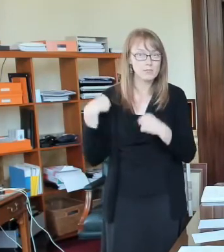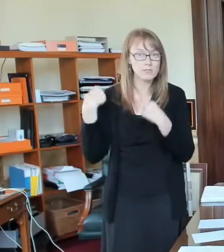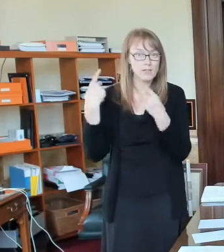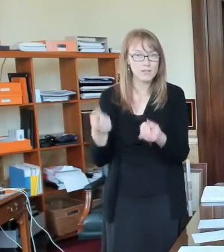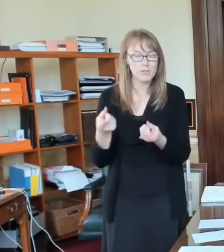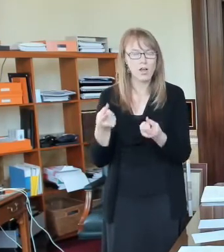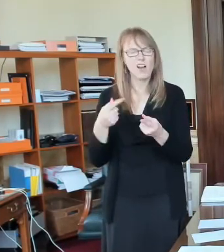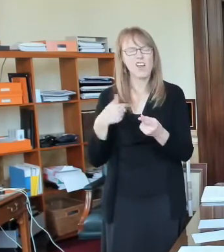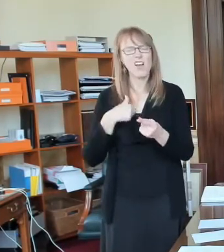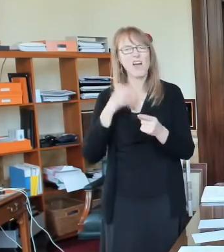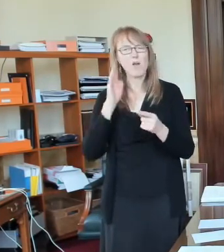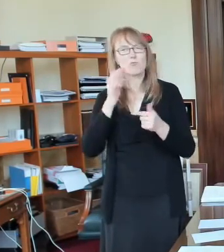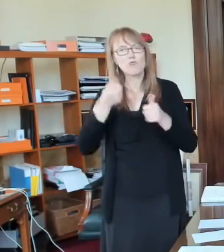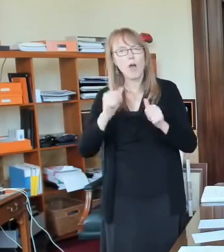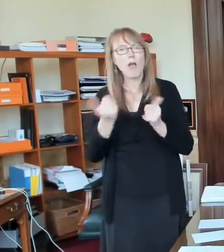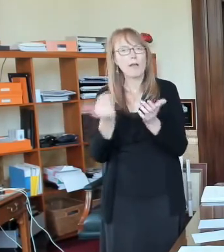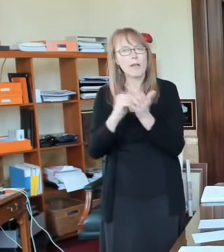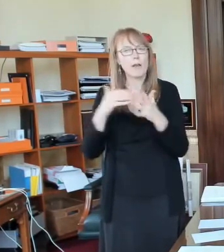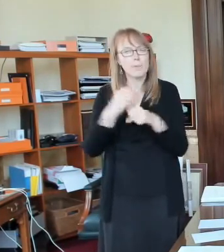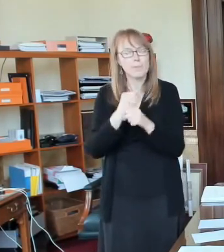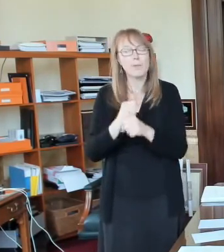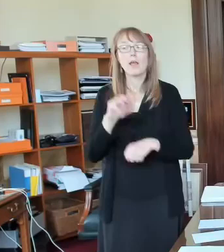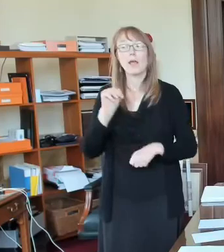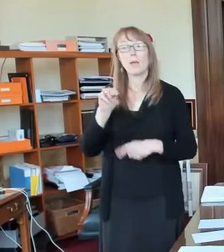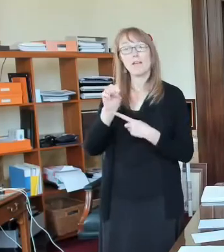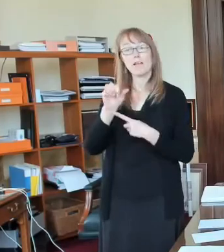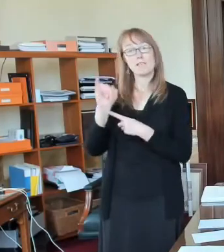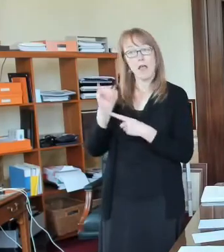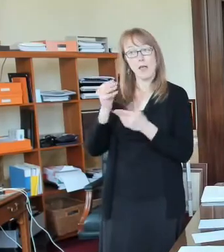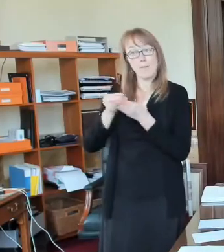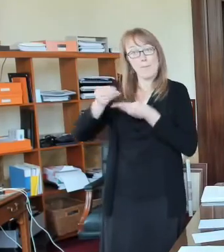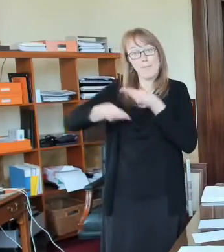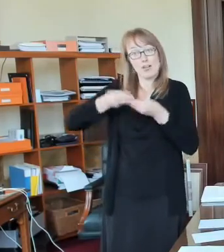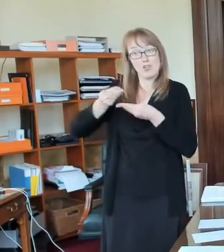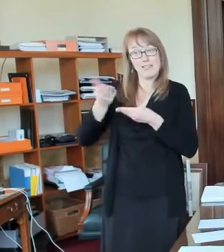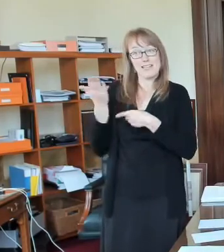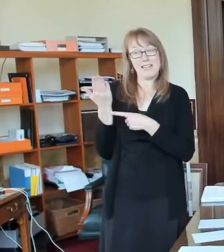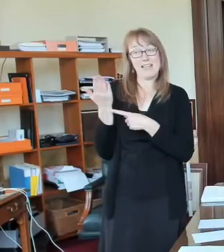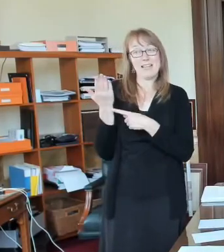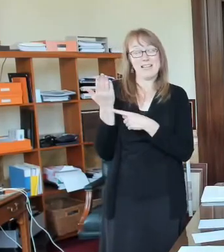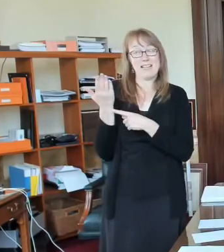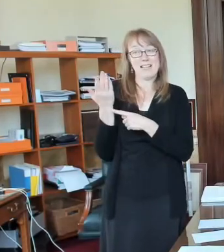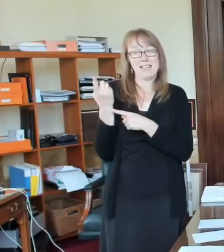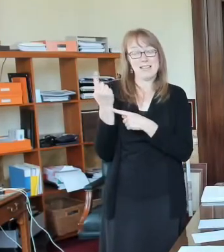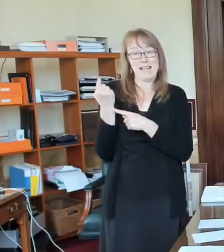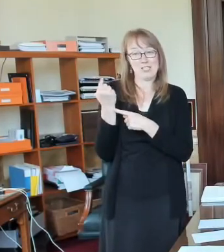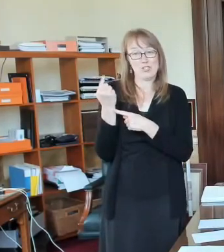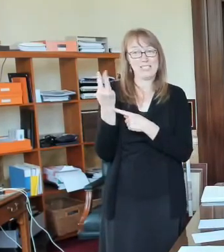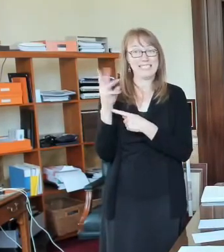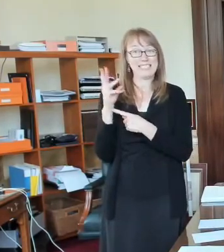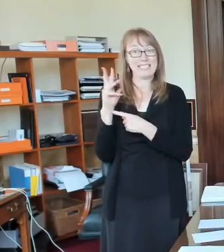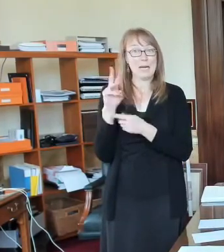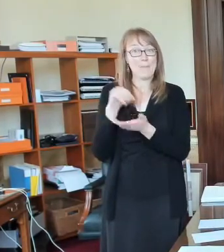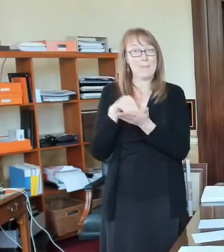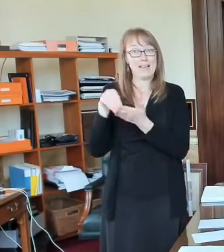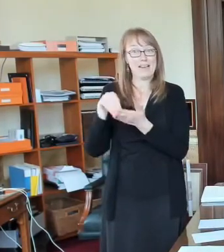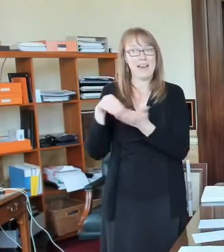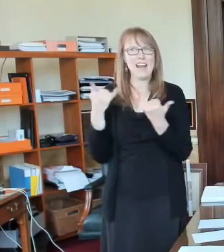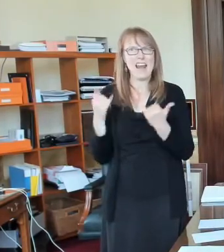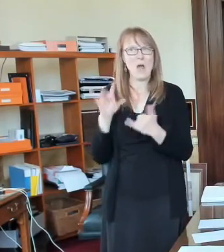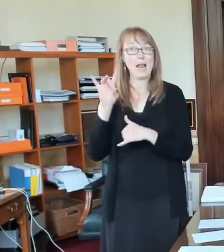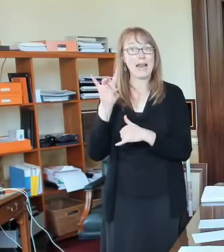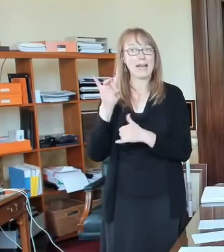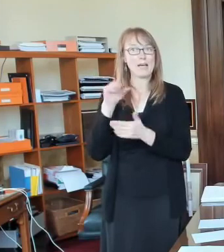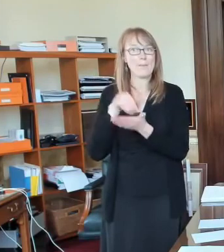Last year, the budget for MSI was $16 million, and this year it's $8 million. And we hope it'll be less